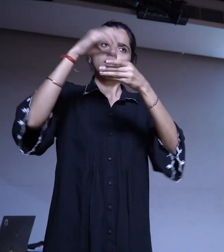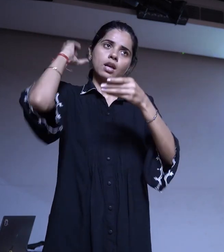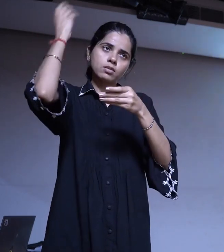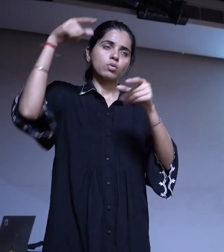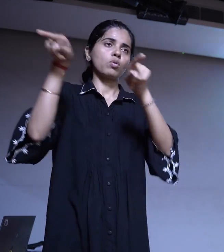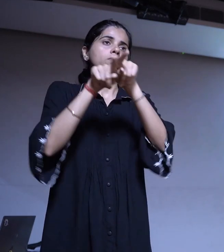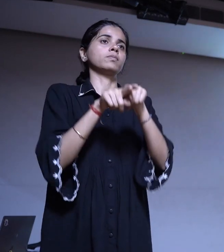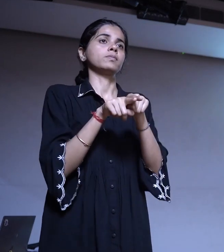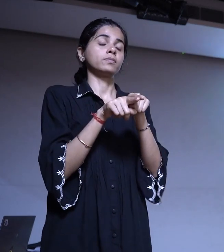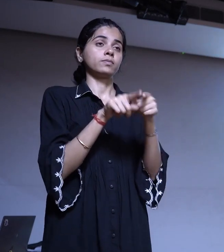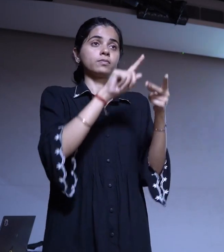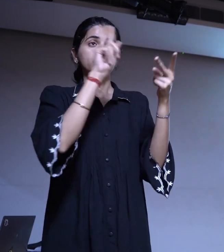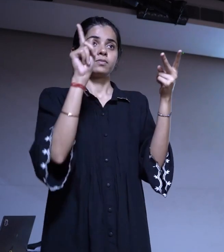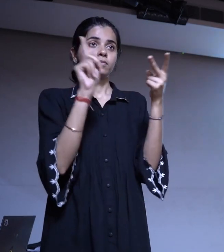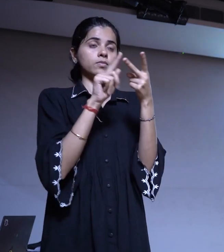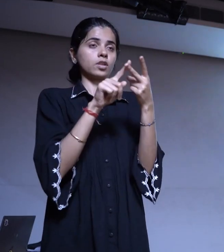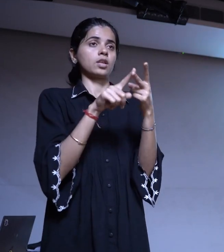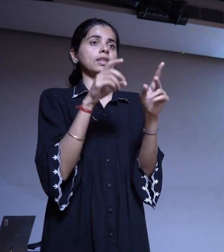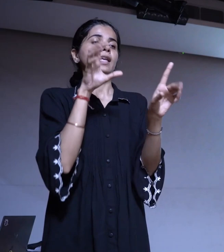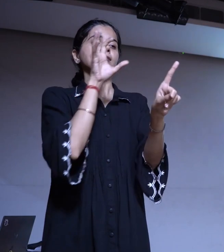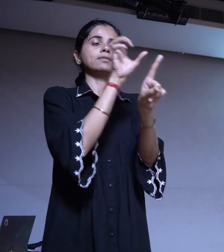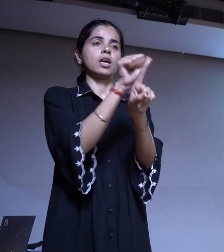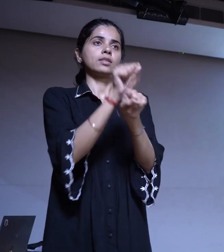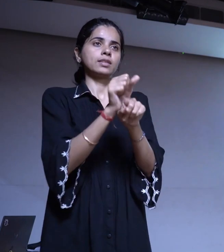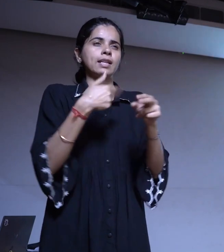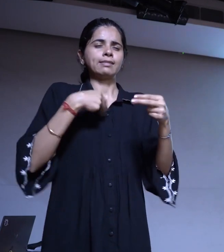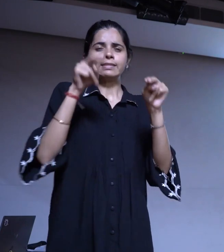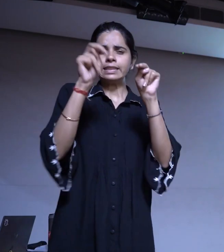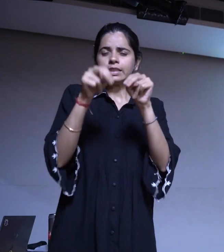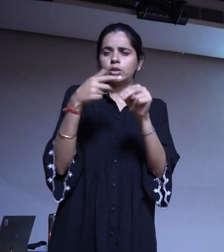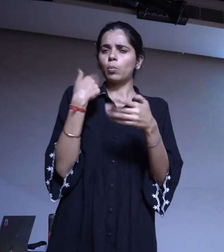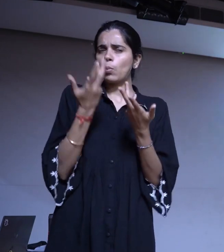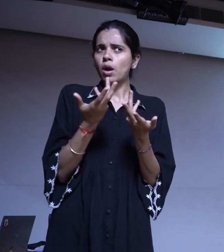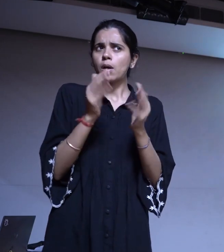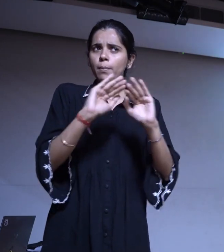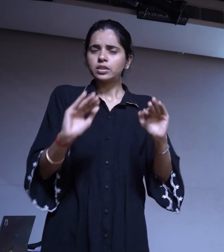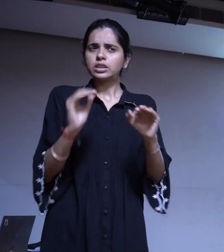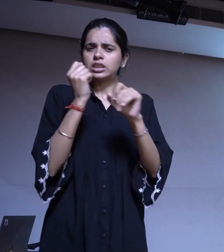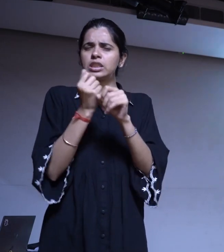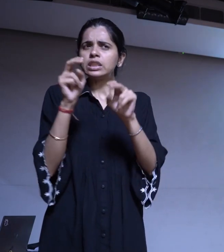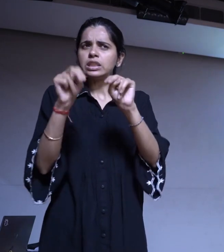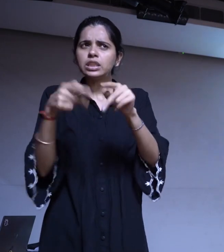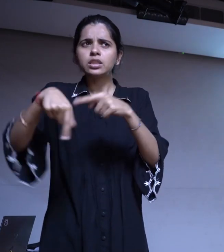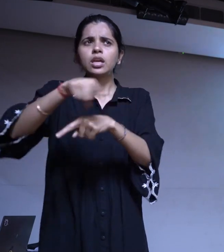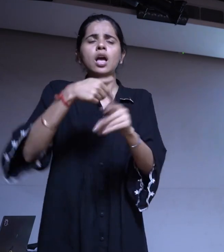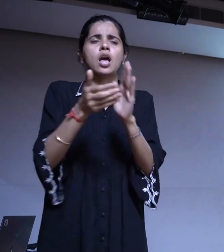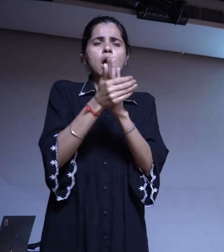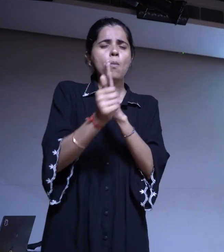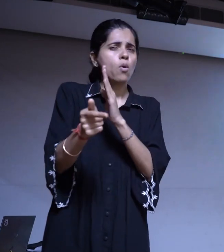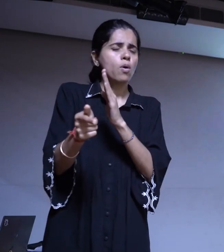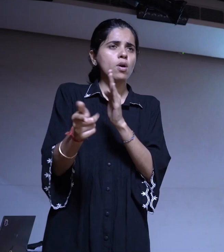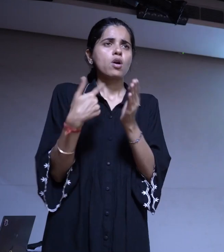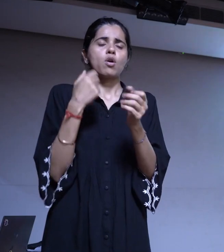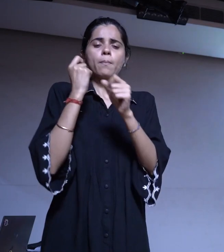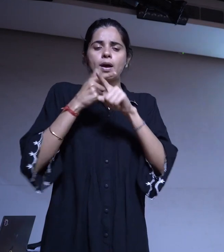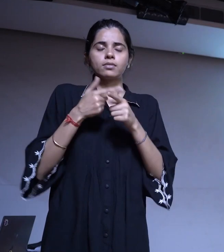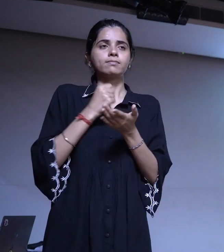classroom the second is to address individual learning needs by identifying what are the needs of a your specific child you can try and